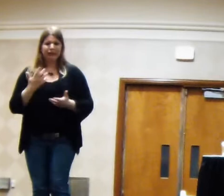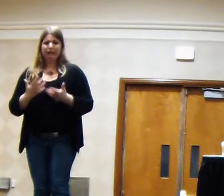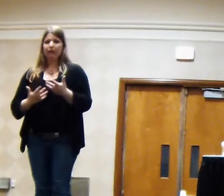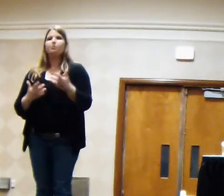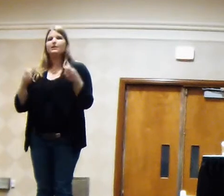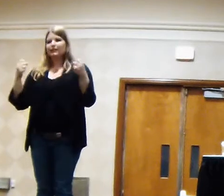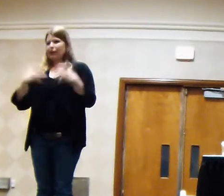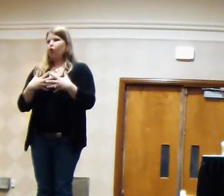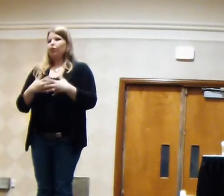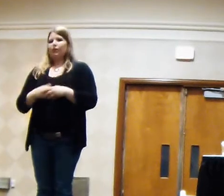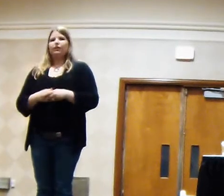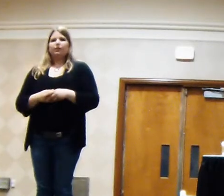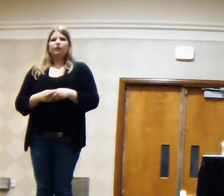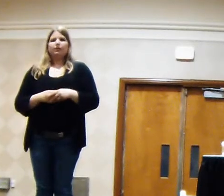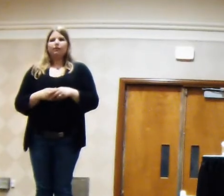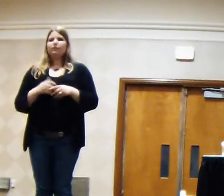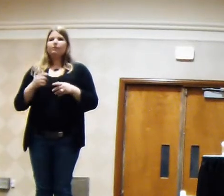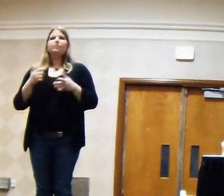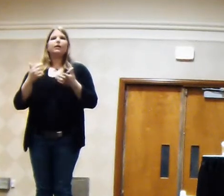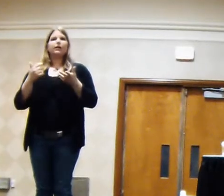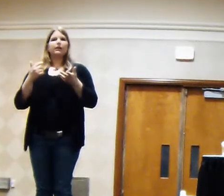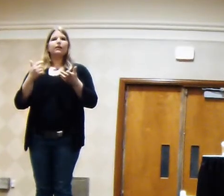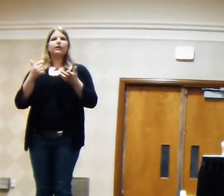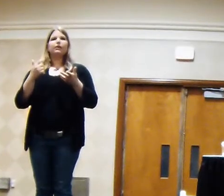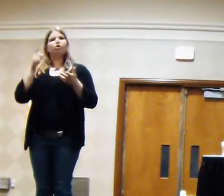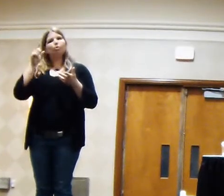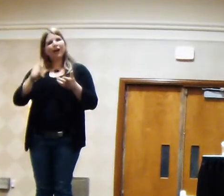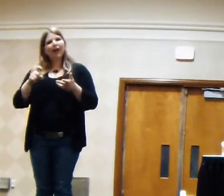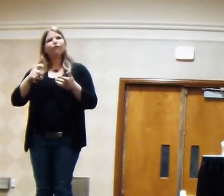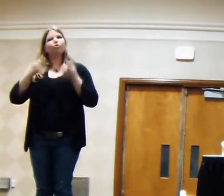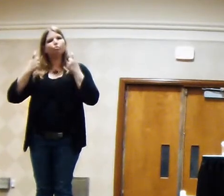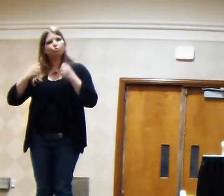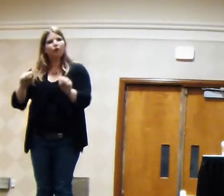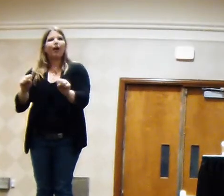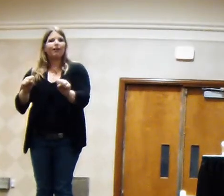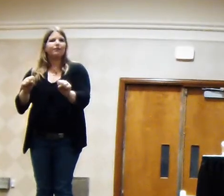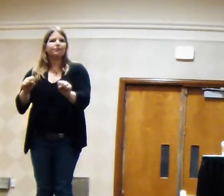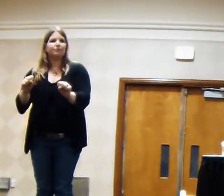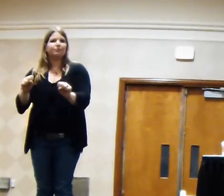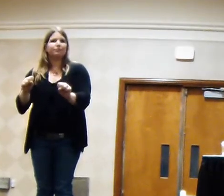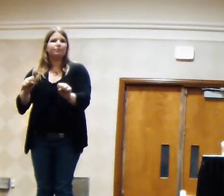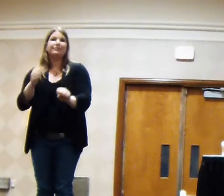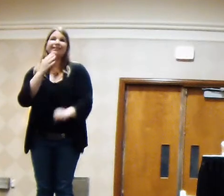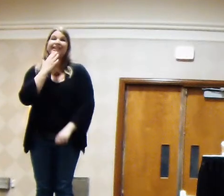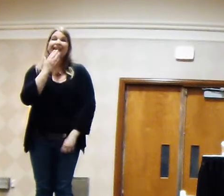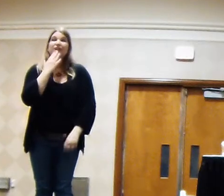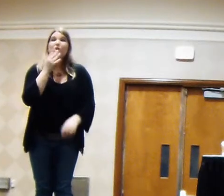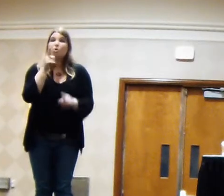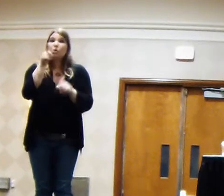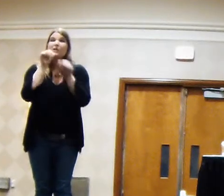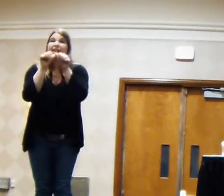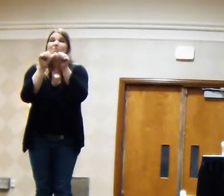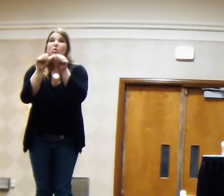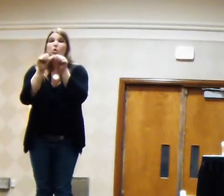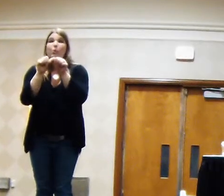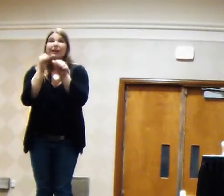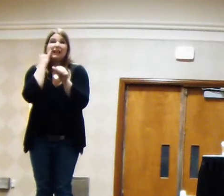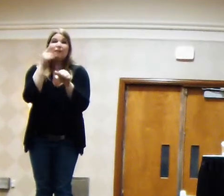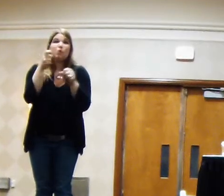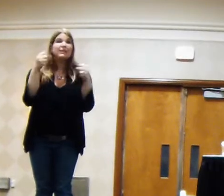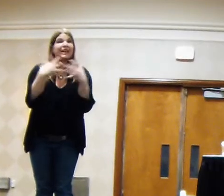thing, I keep trying to do things that scare me because otherwise you just don't get out there. So keep doing those things that scare you,